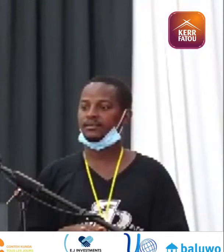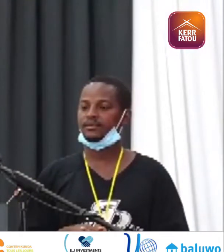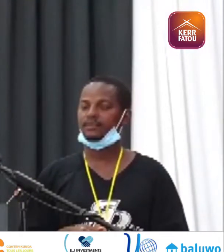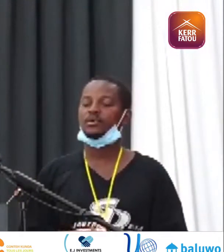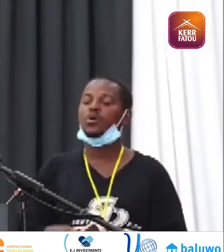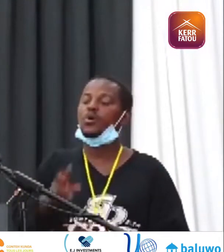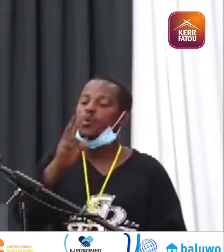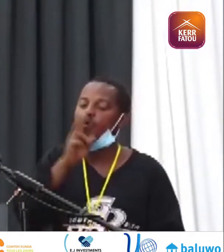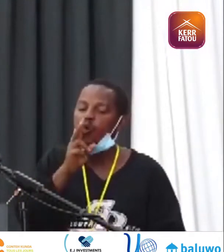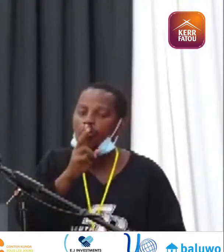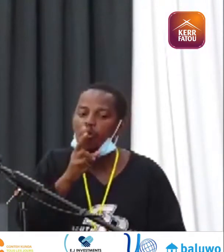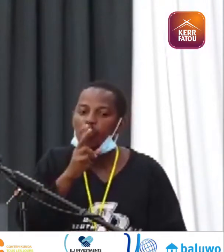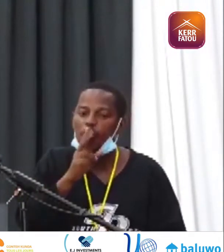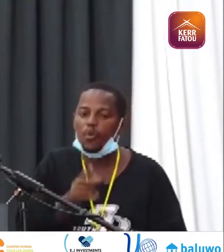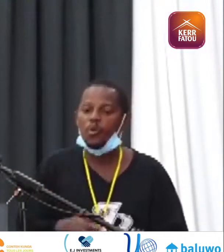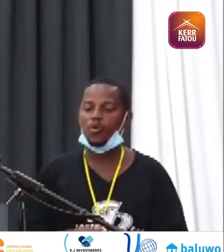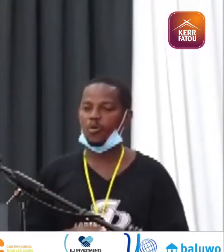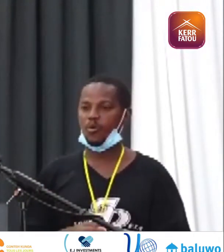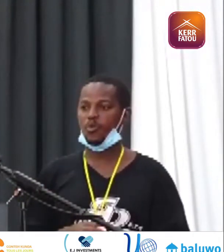who